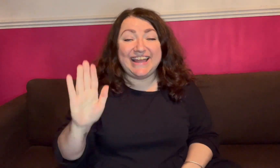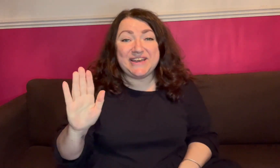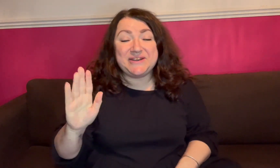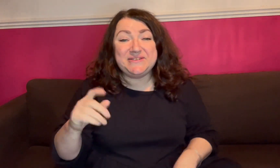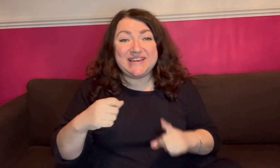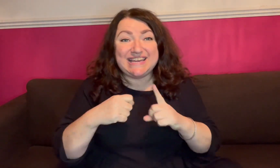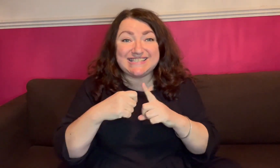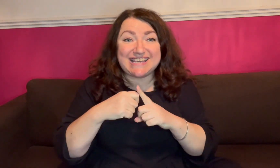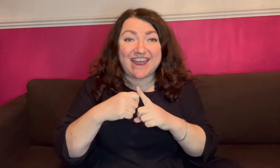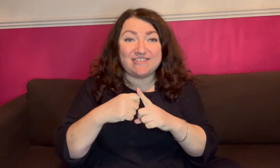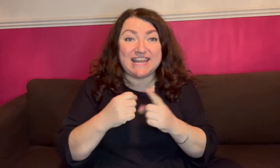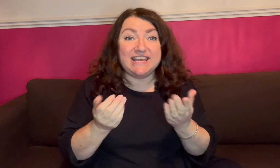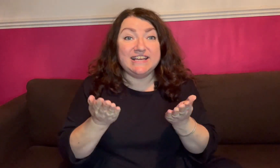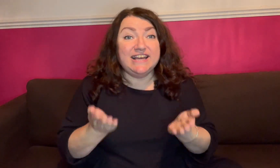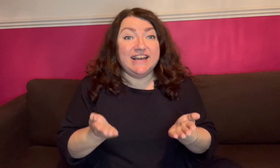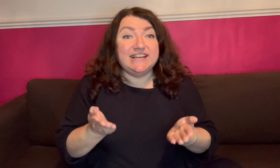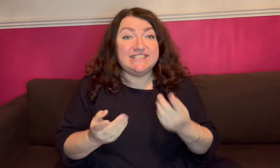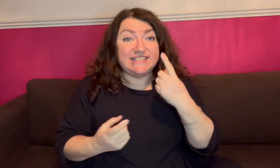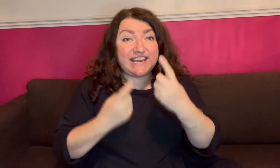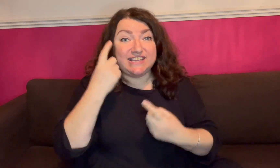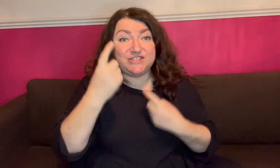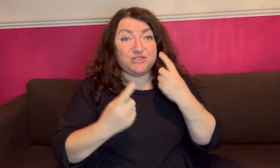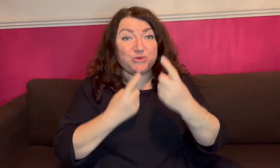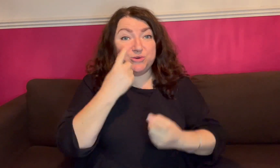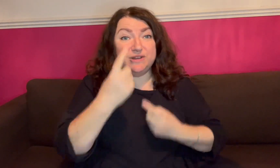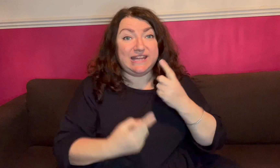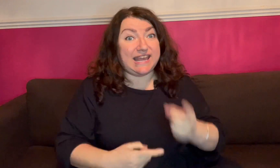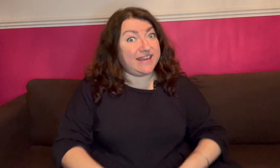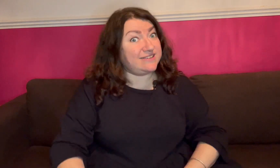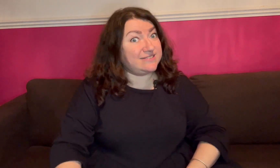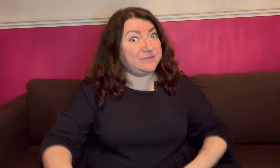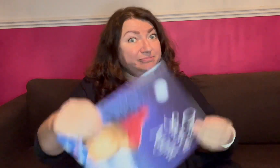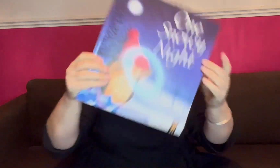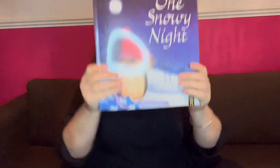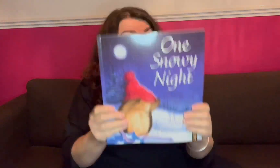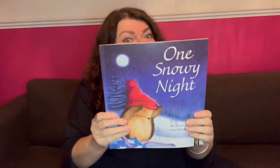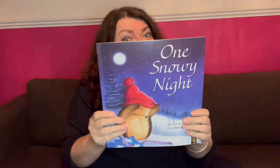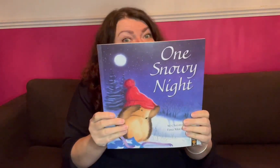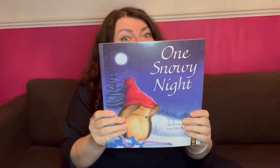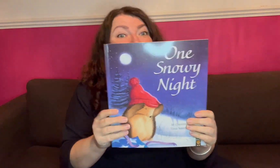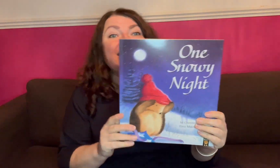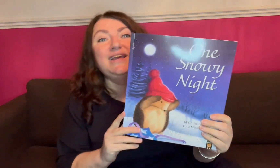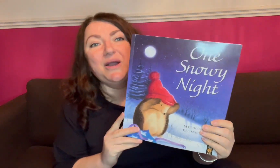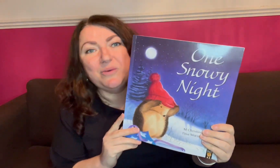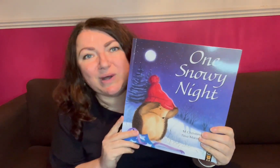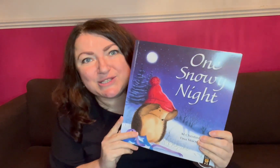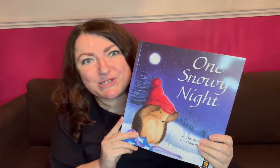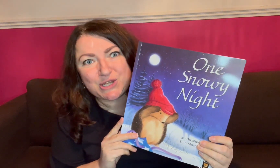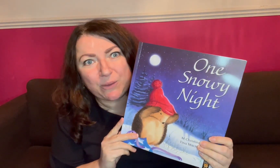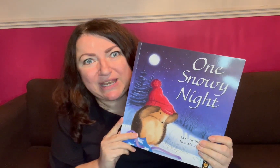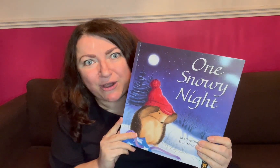Hello, it's Kerry. Today's story is One Snowy